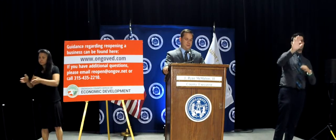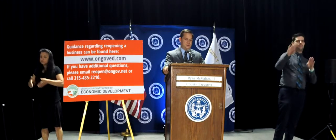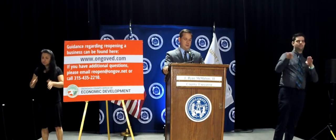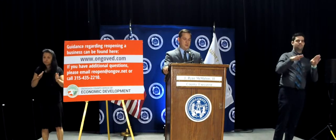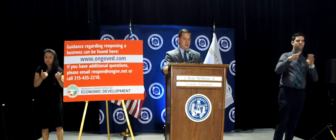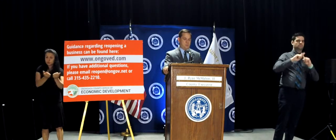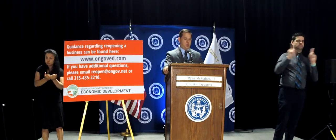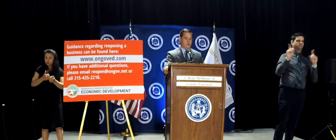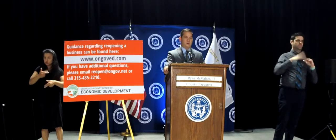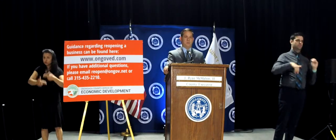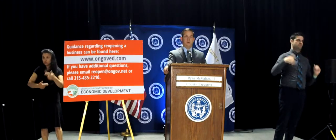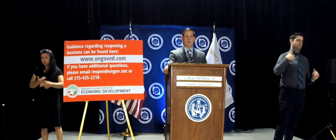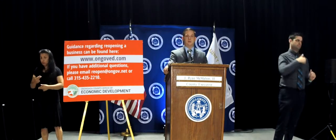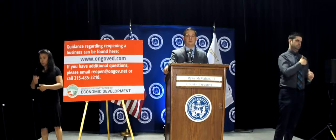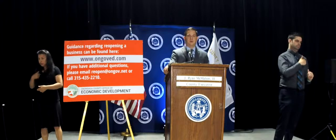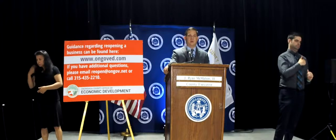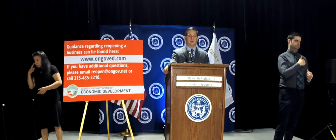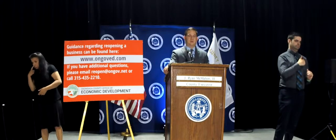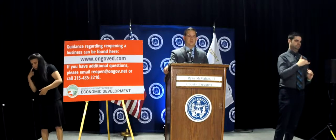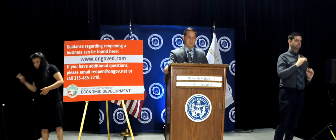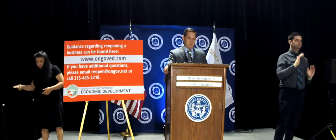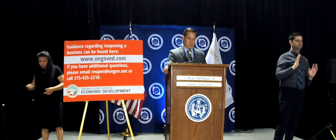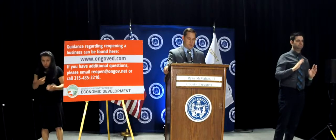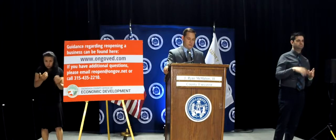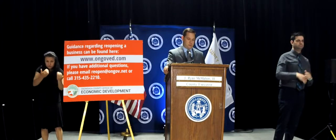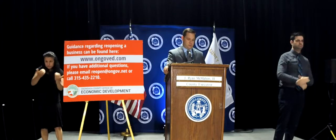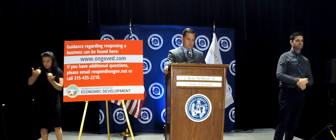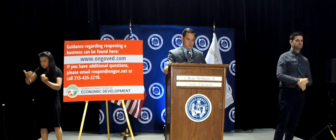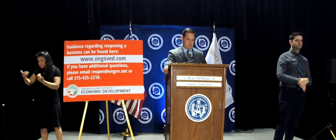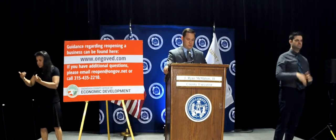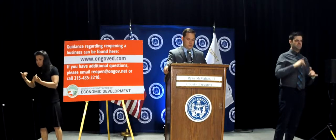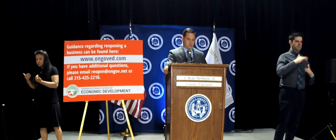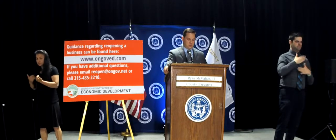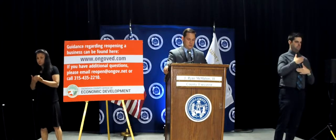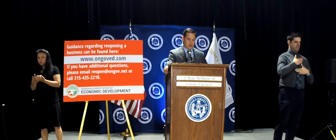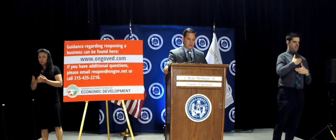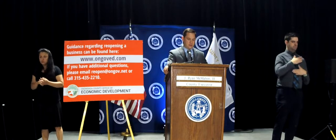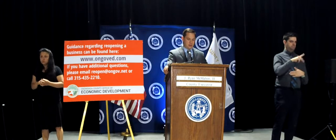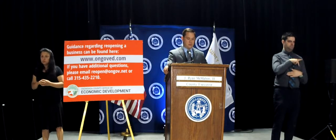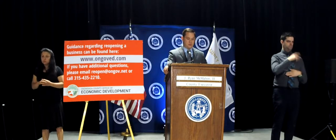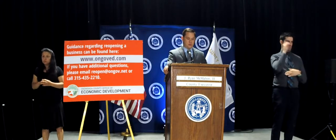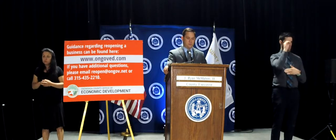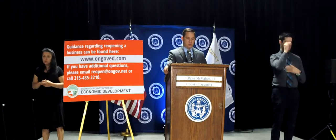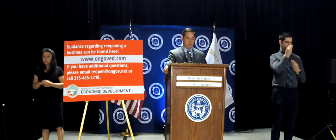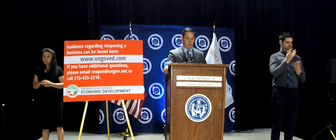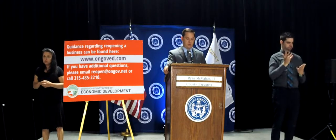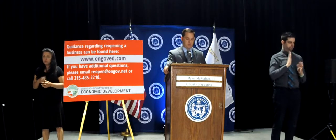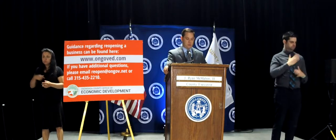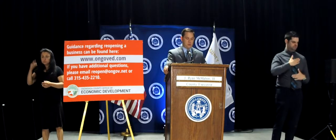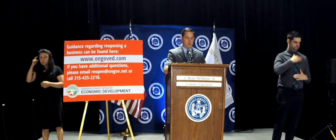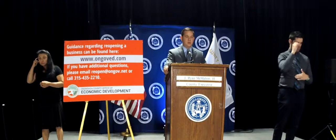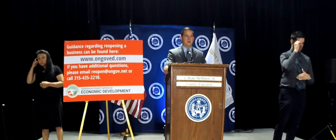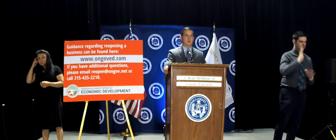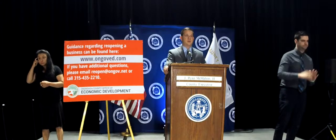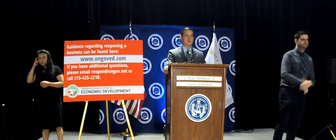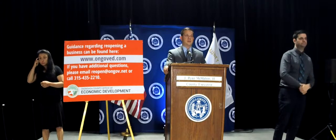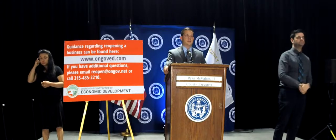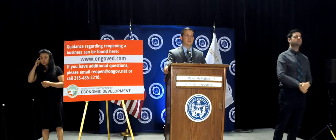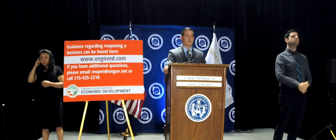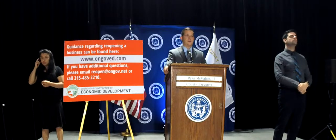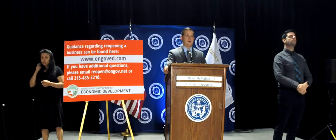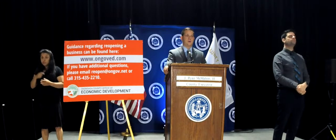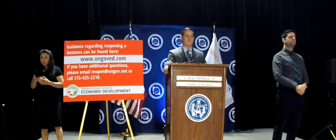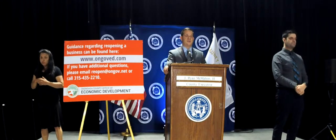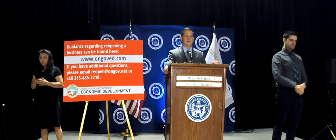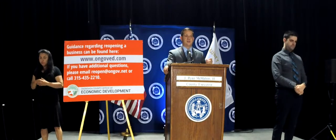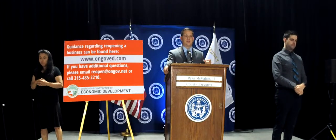again, this is a personal opinion, but I think there's something to it, is that this